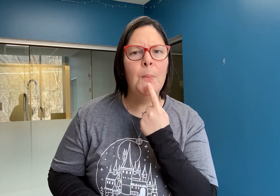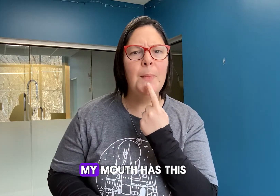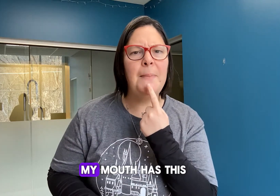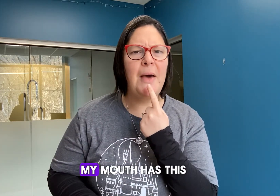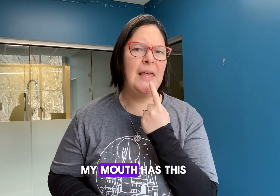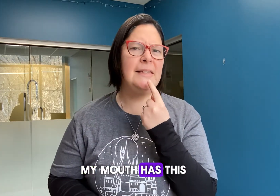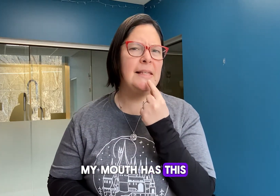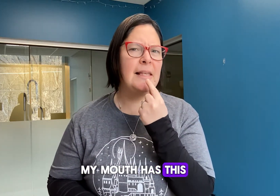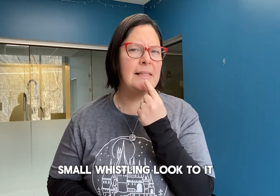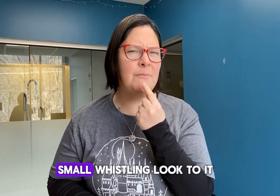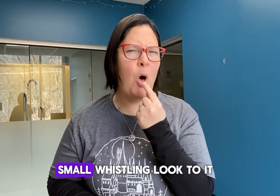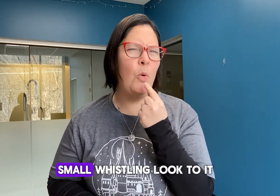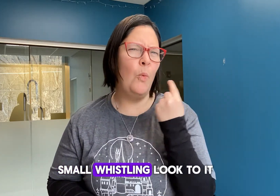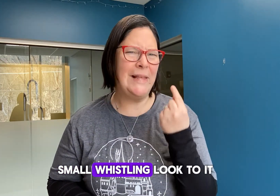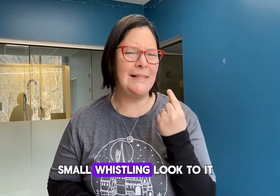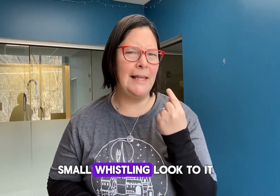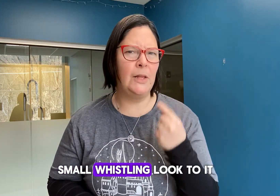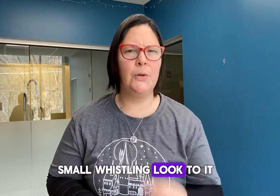My mouth has this small whistling look to it.